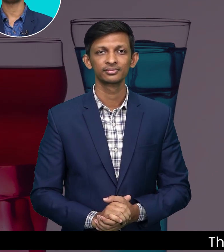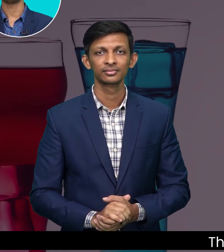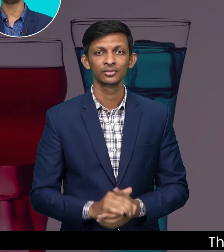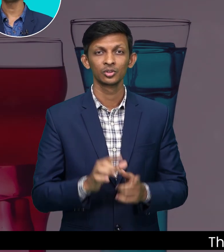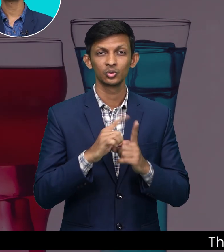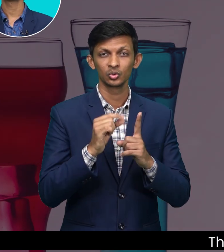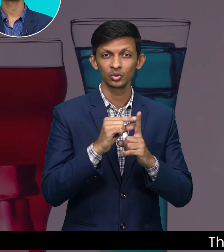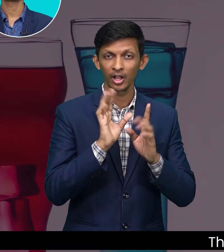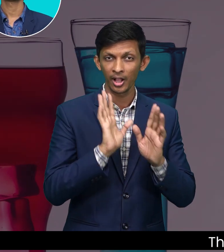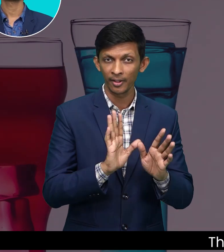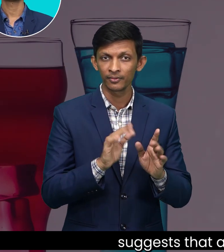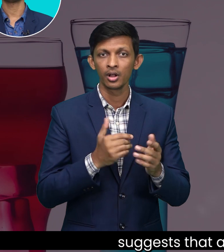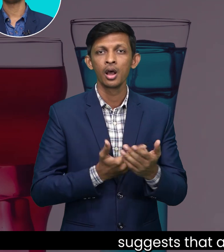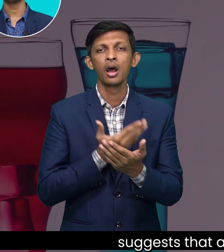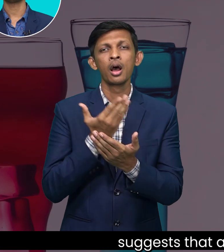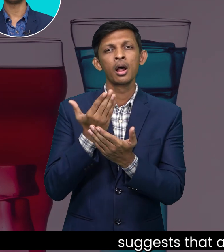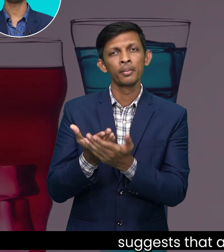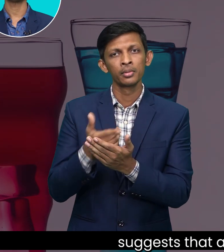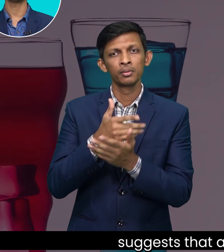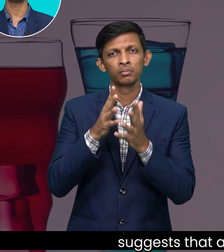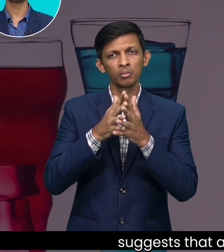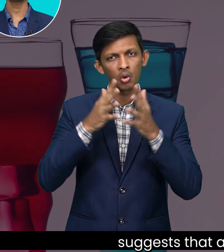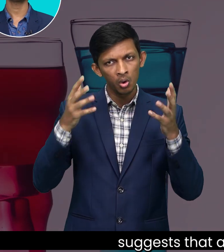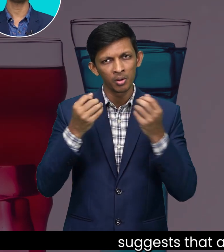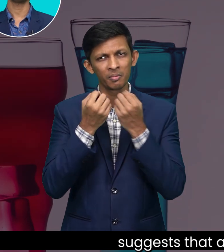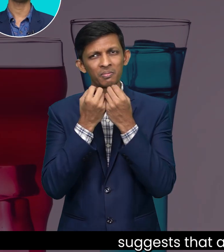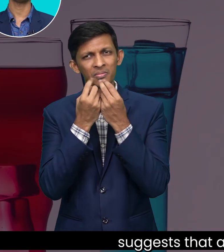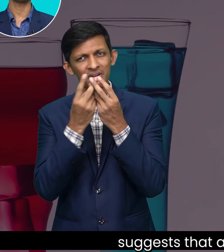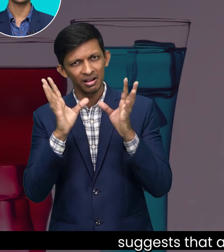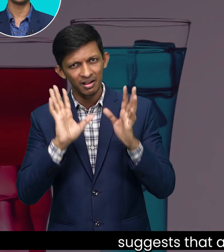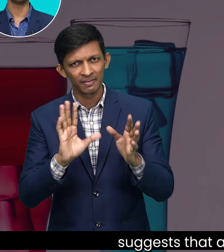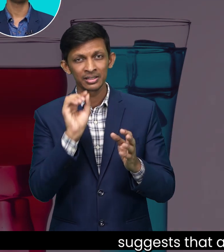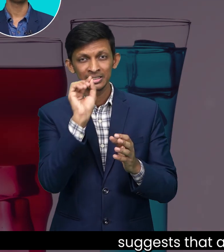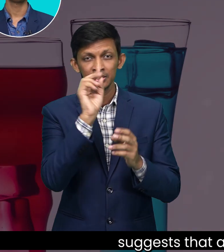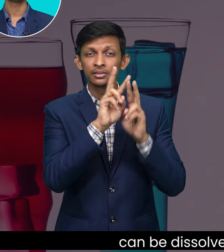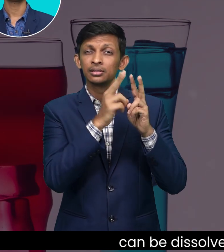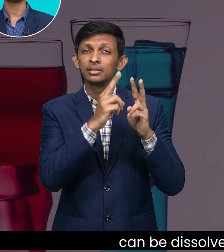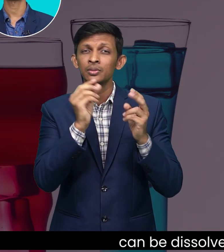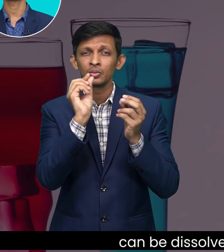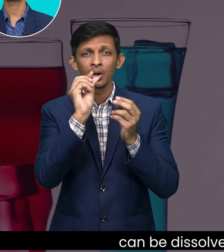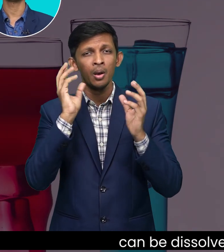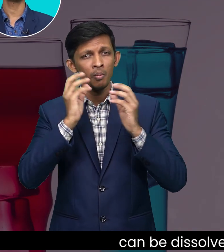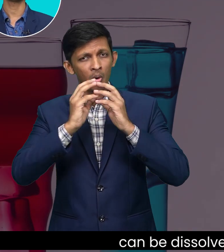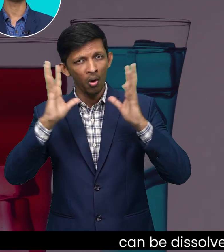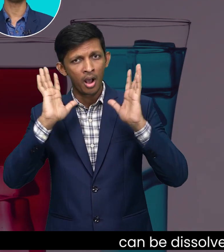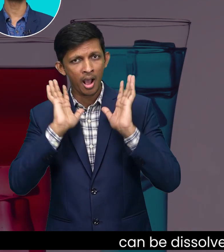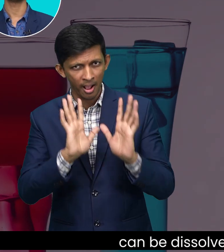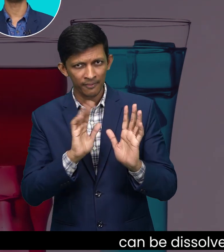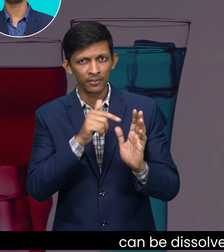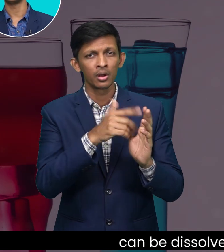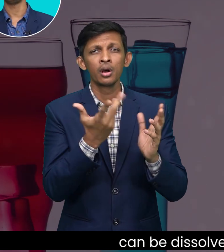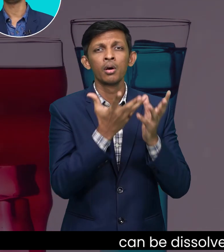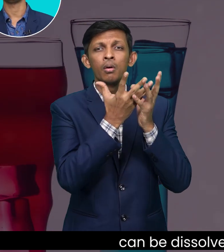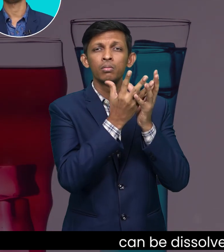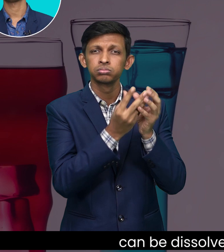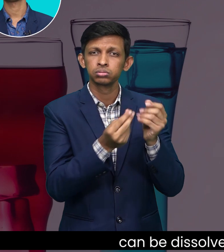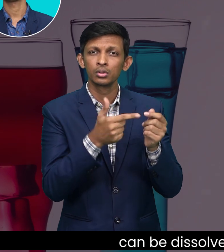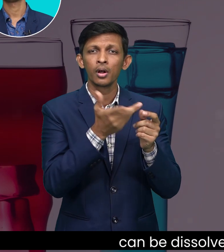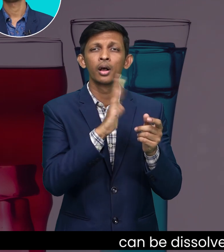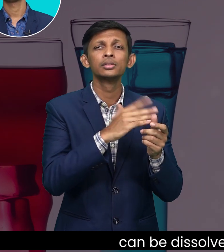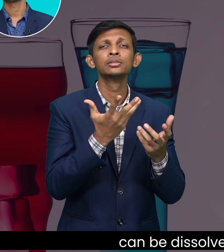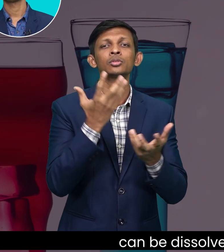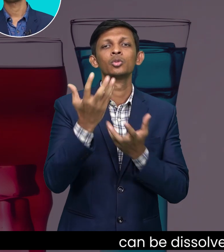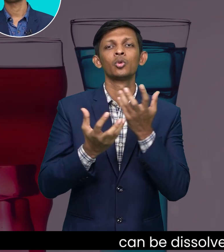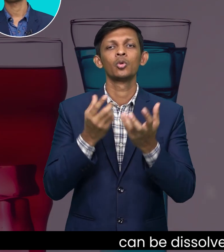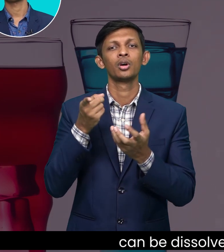This activity suggests that a larger quantity of salt can be dissolved in water on heating.